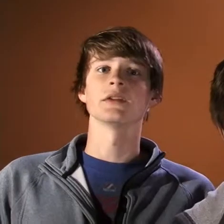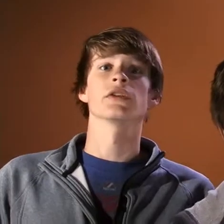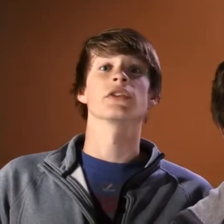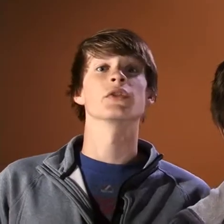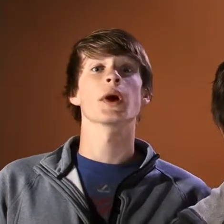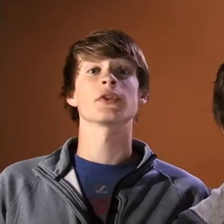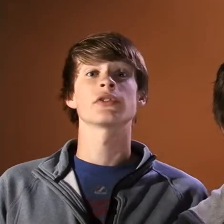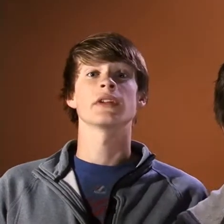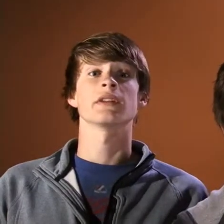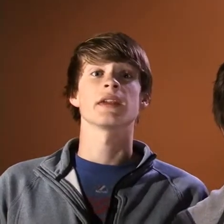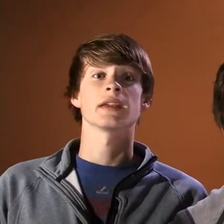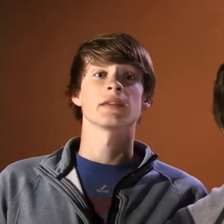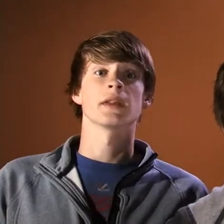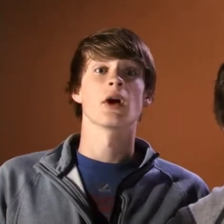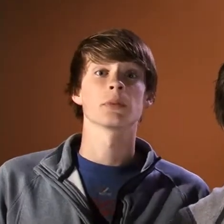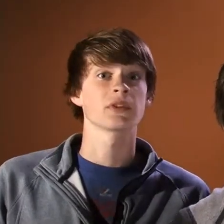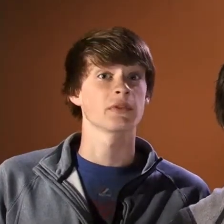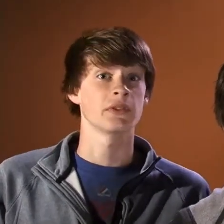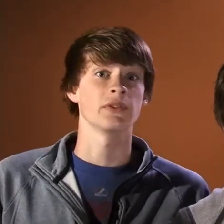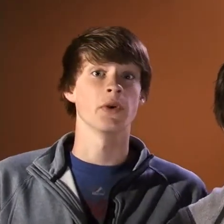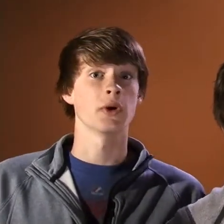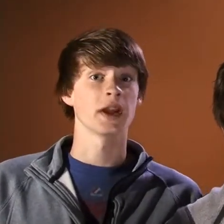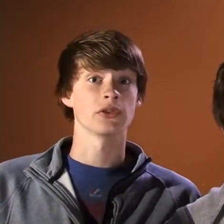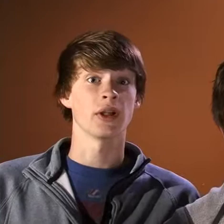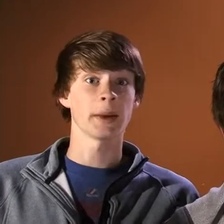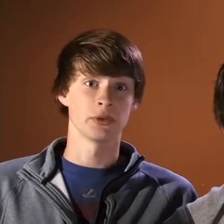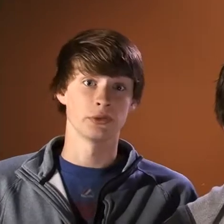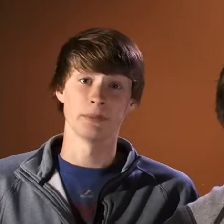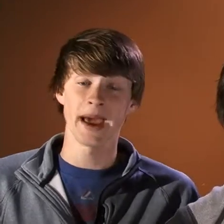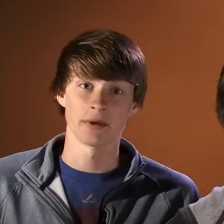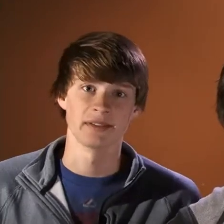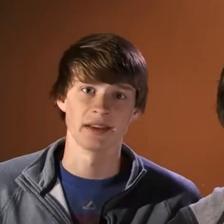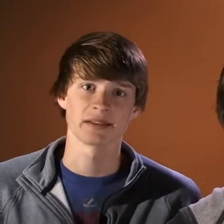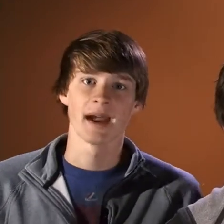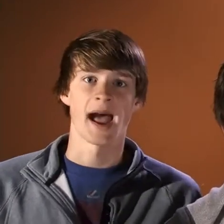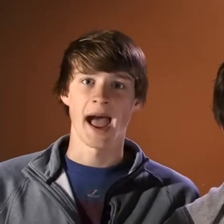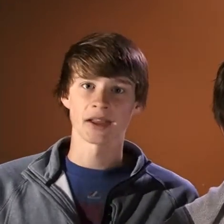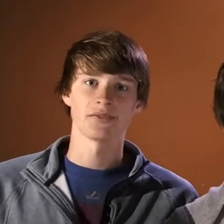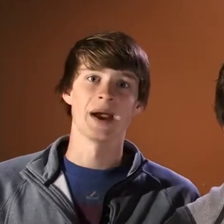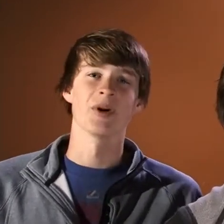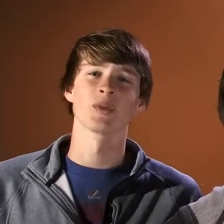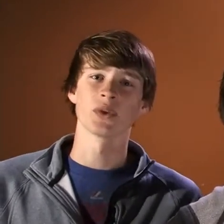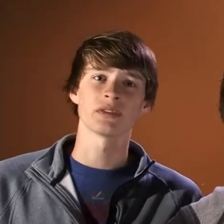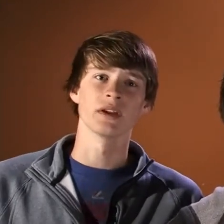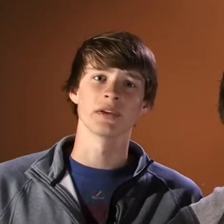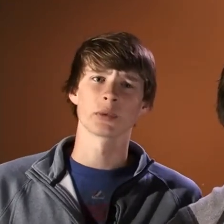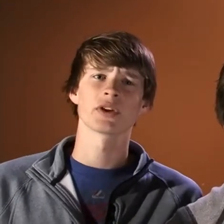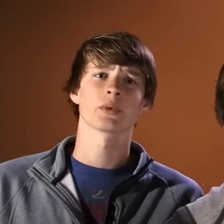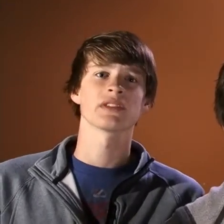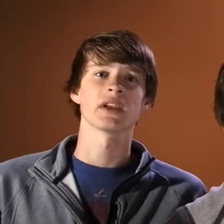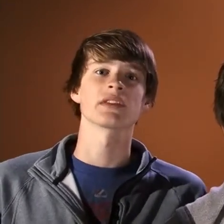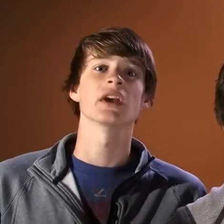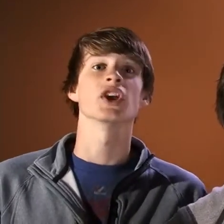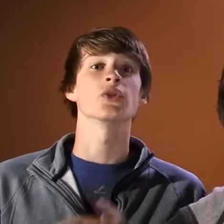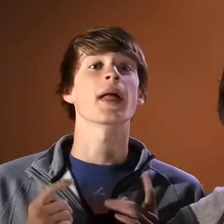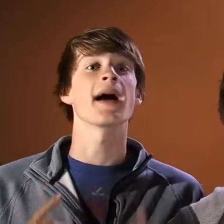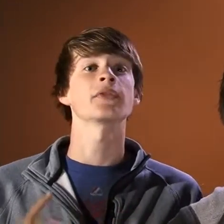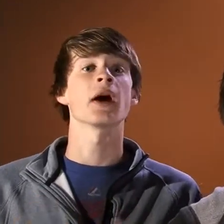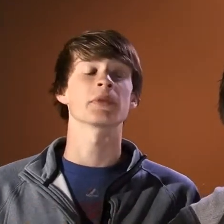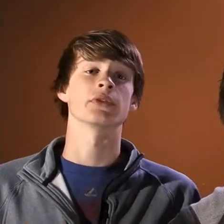Seniors, if you are interested in taking the Armed Services Vocational Aptitude Battery Test, ASVAB, on Wednesday, February 26th, you will have the opportunity